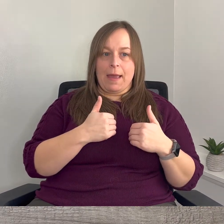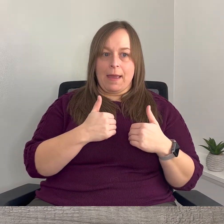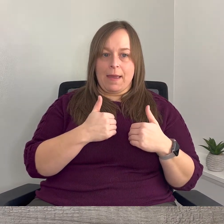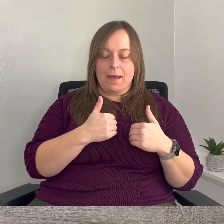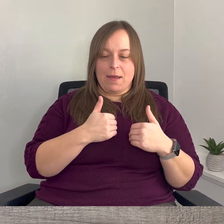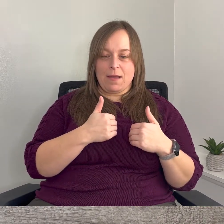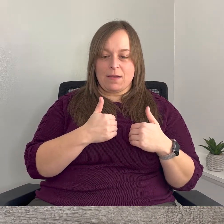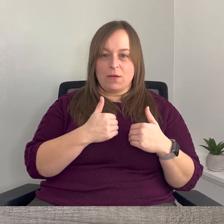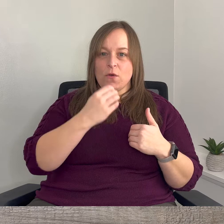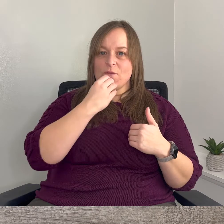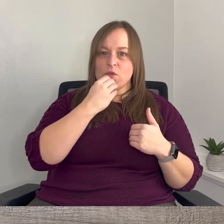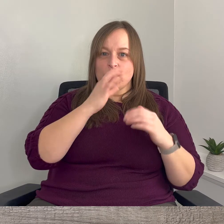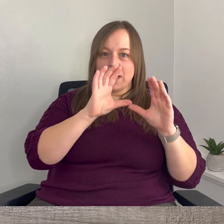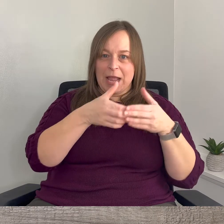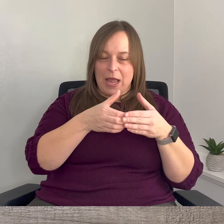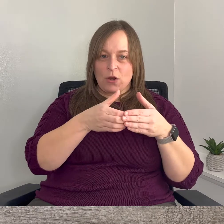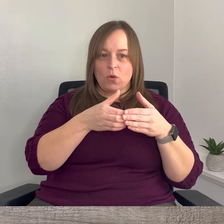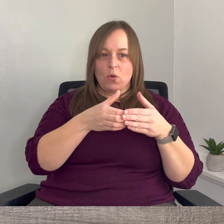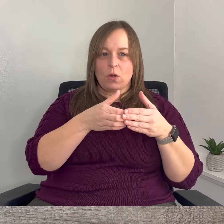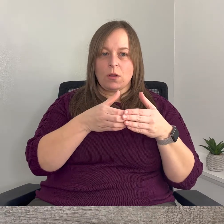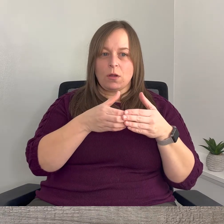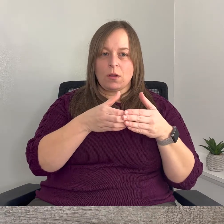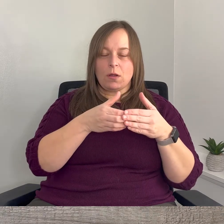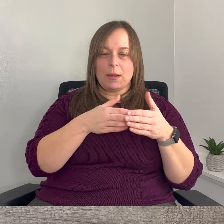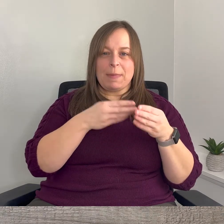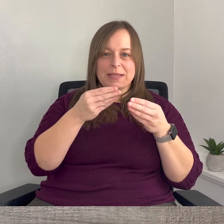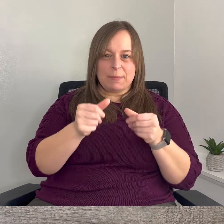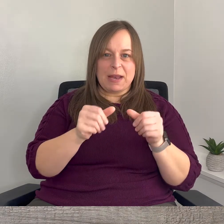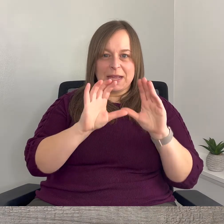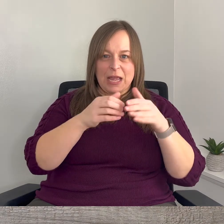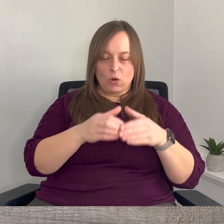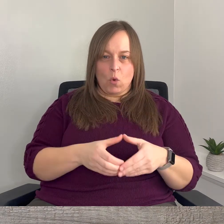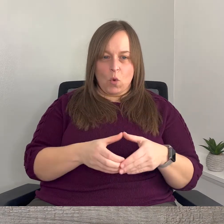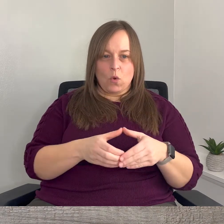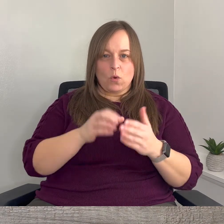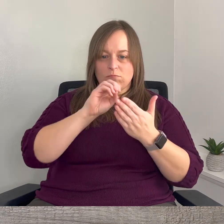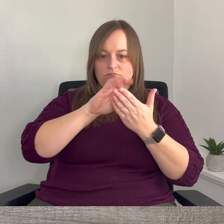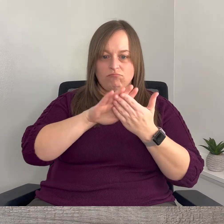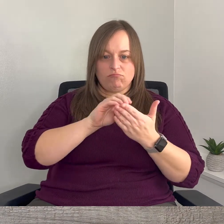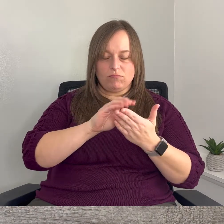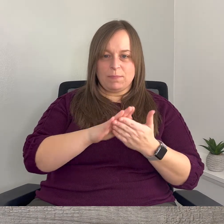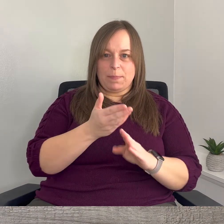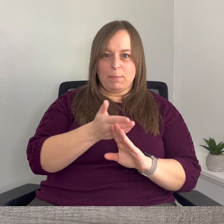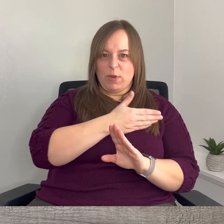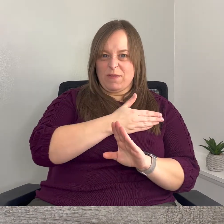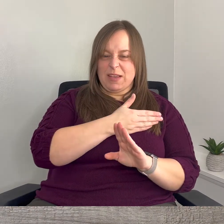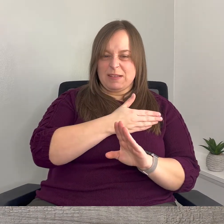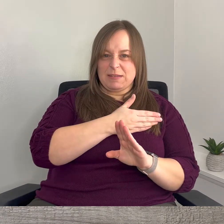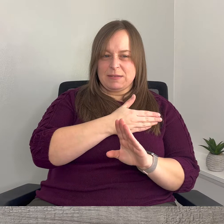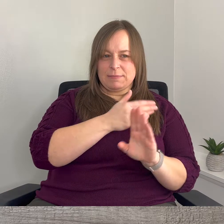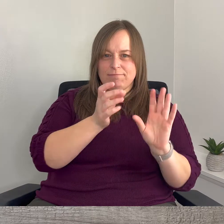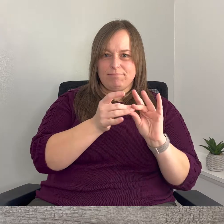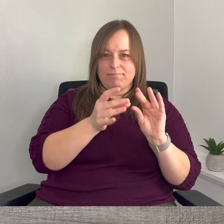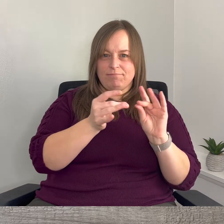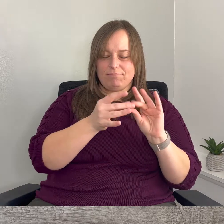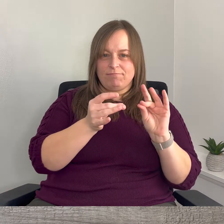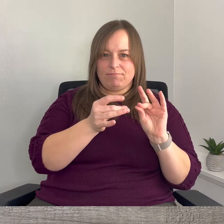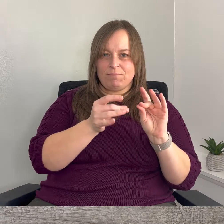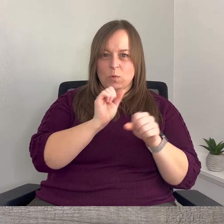had the food categories and my spending categories laid out in the previous